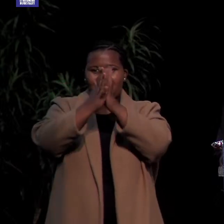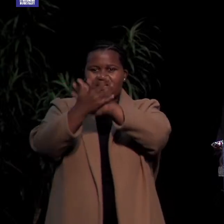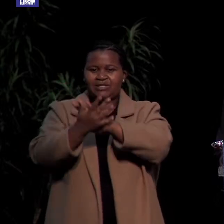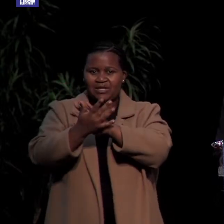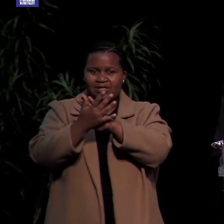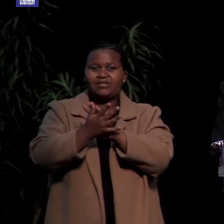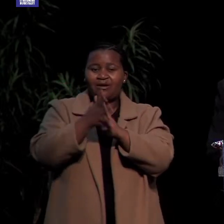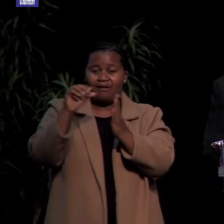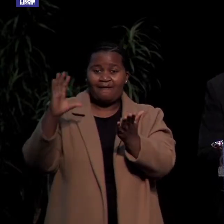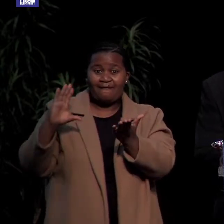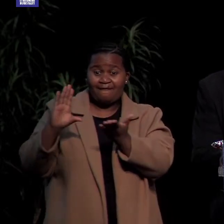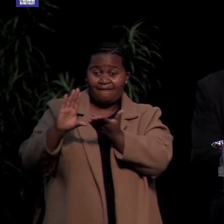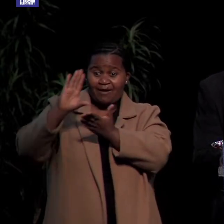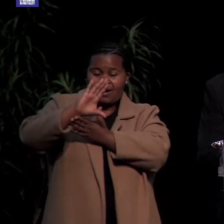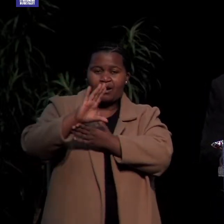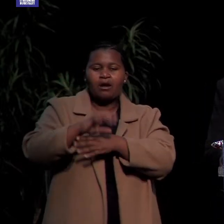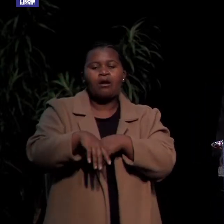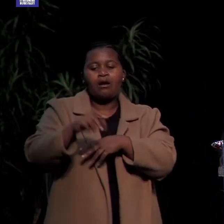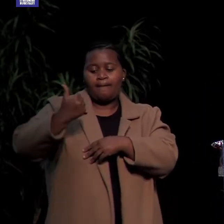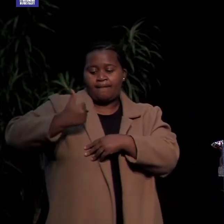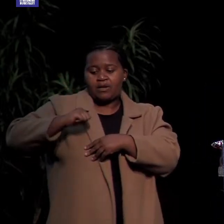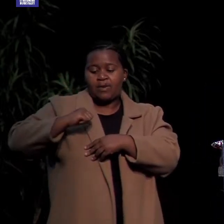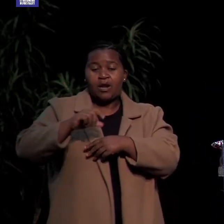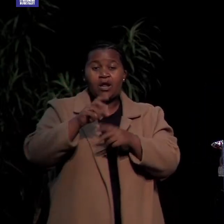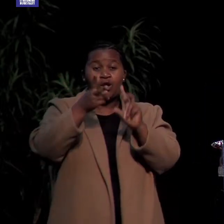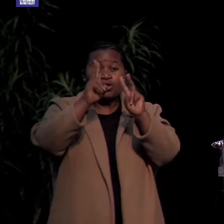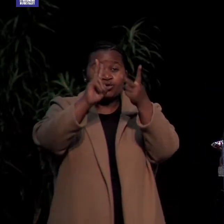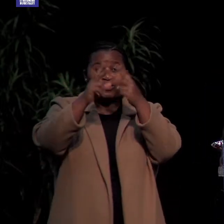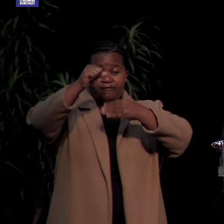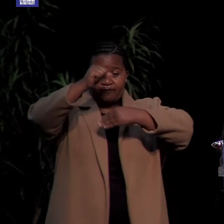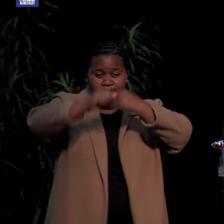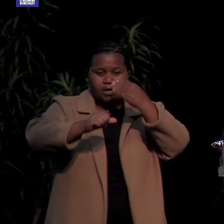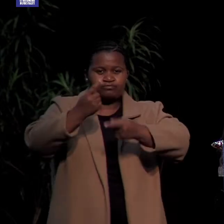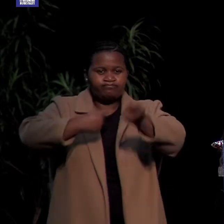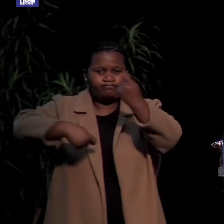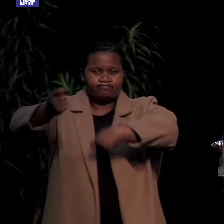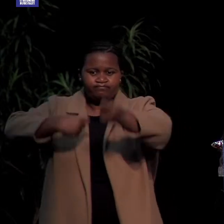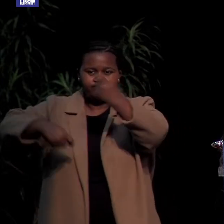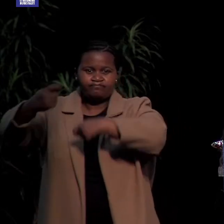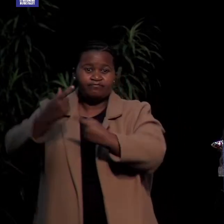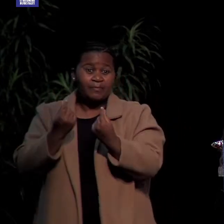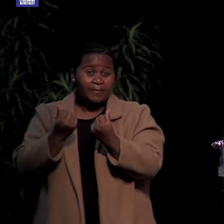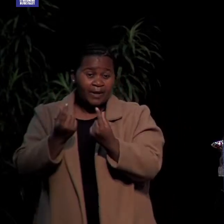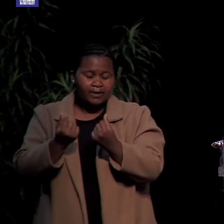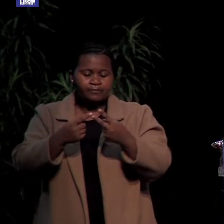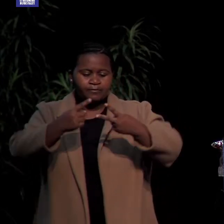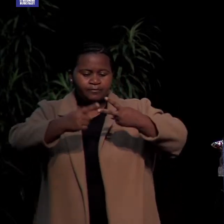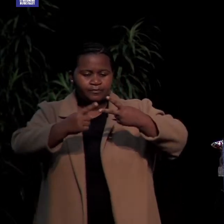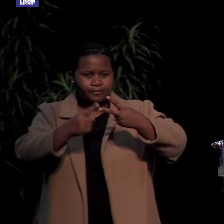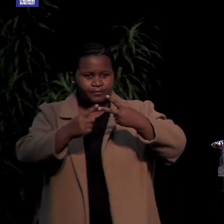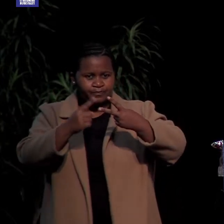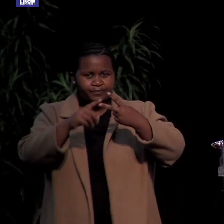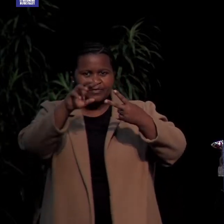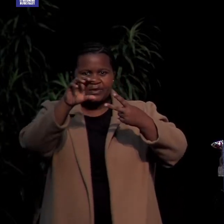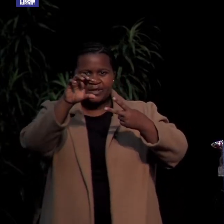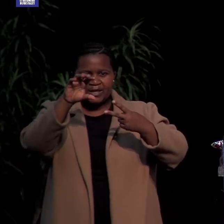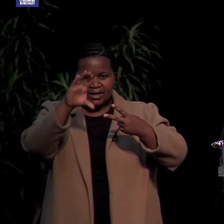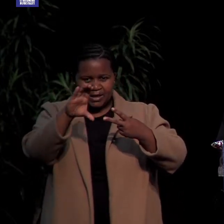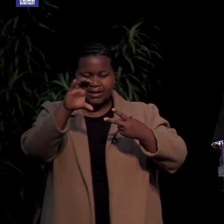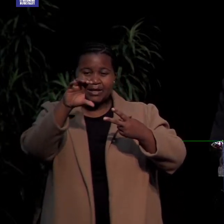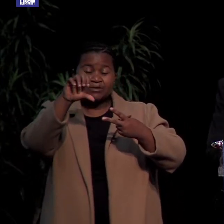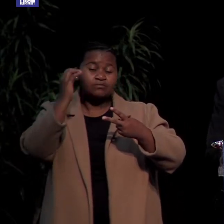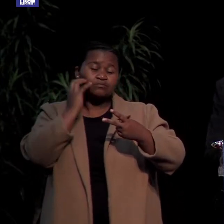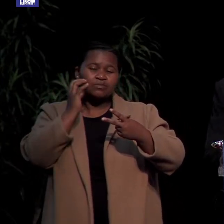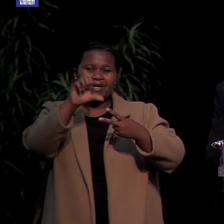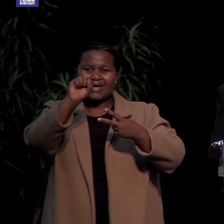grant framework, the municipality has 12 months to spend the grant. Secondly, the SCM processes had